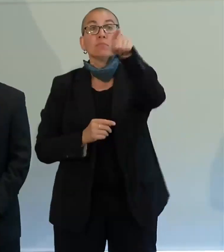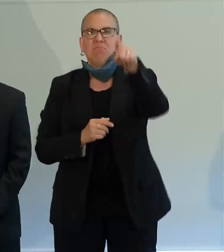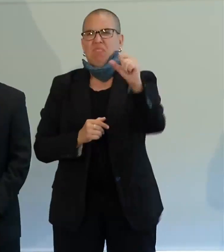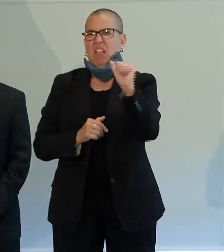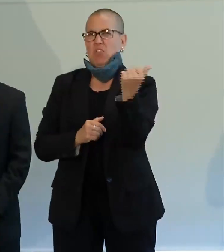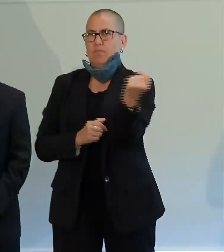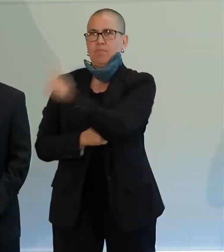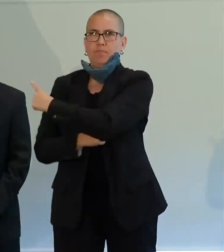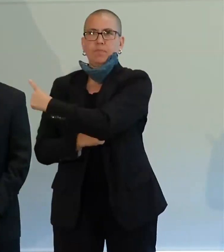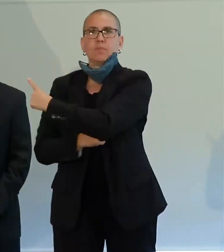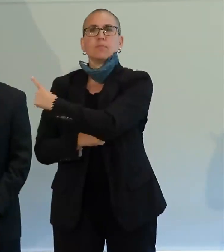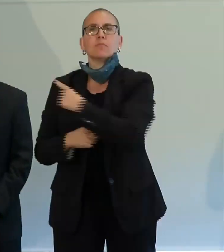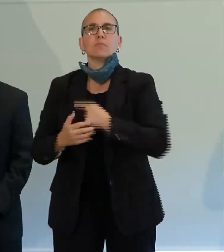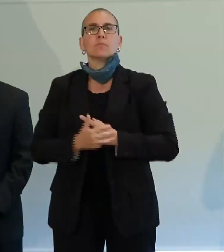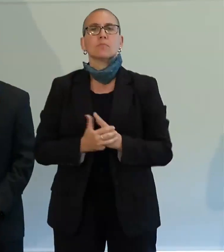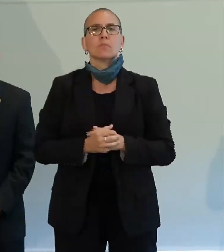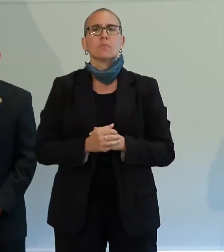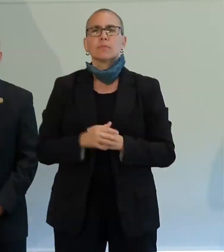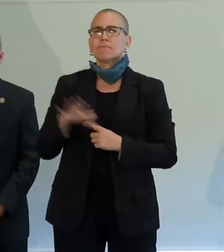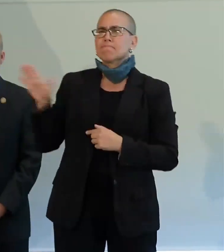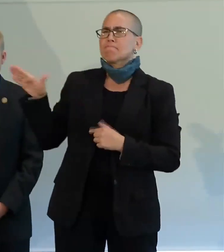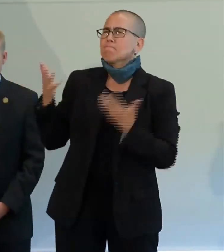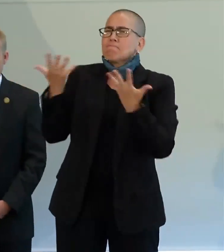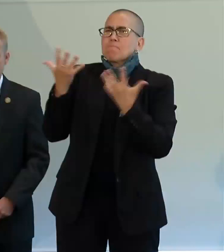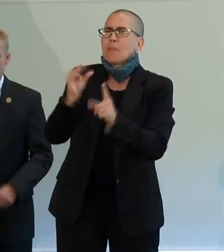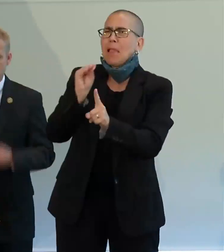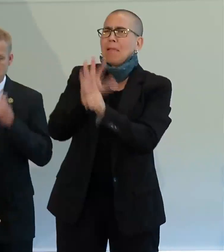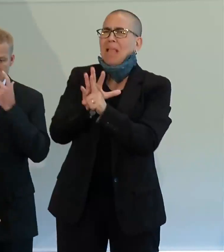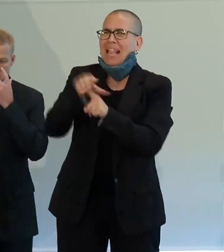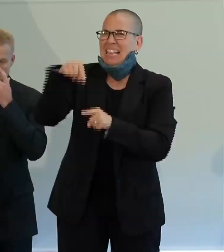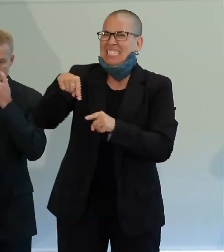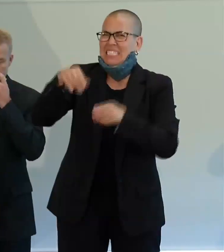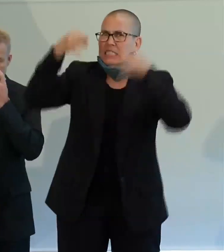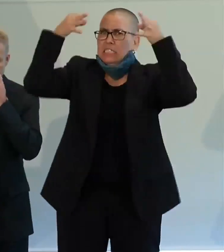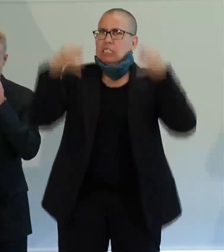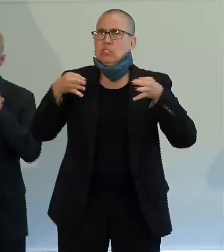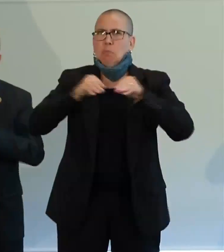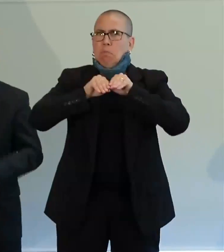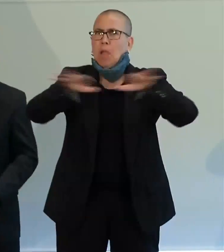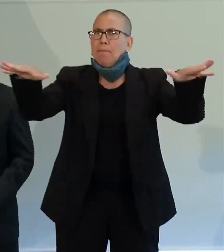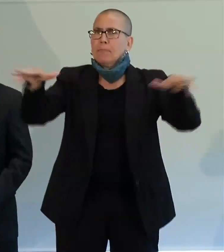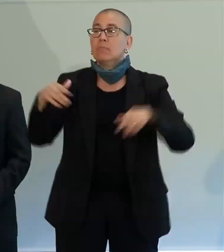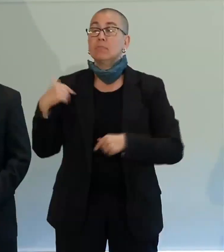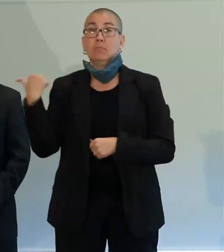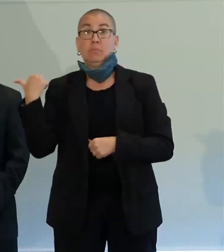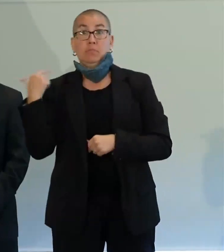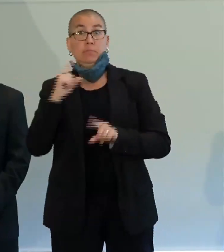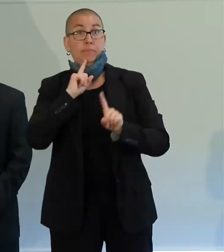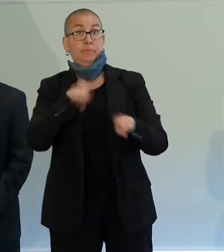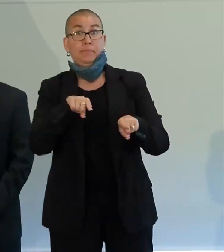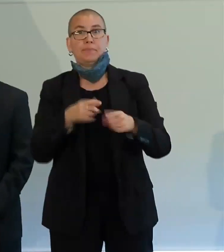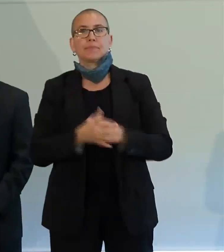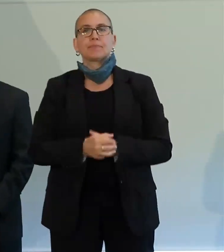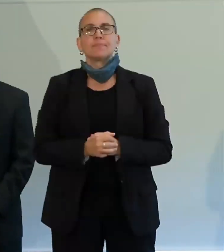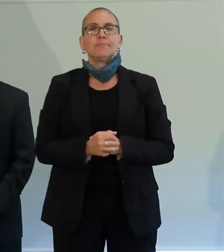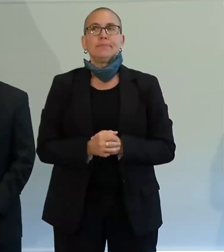What does this impact have on them, this decision? The pursuit of justice is always good and right. And